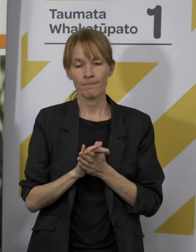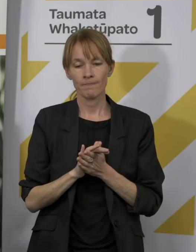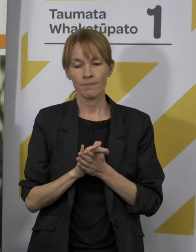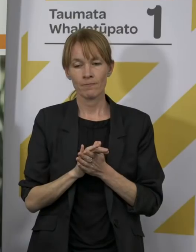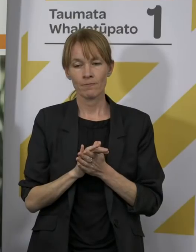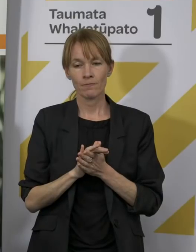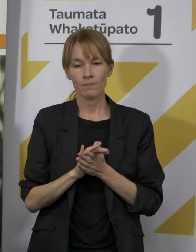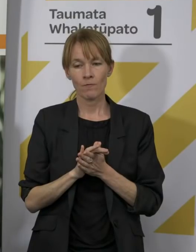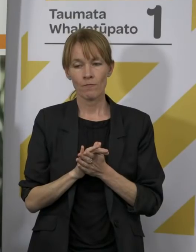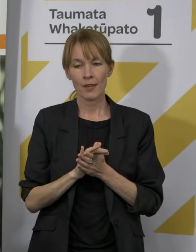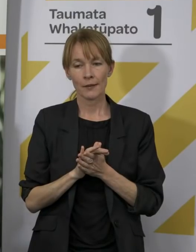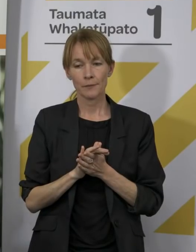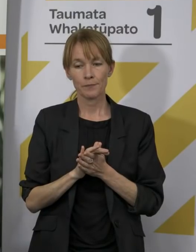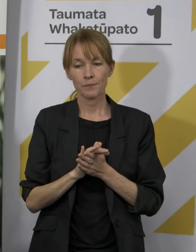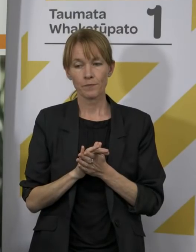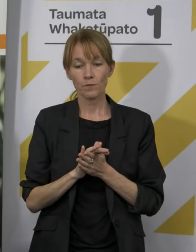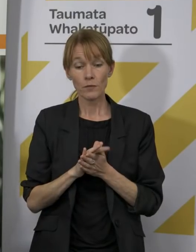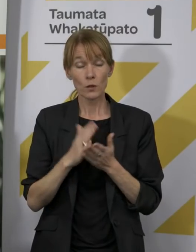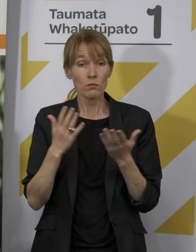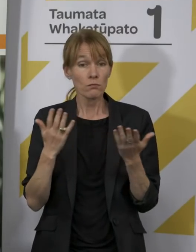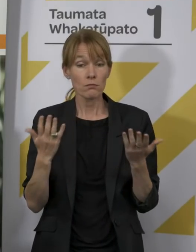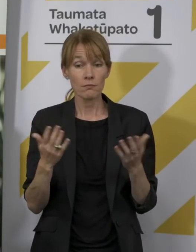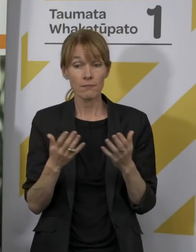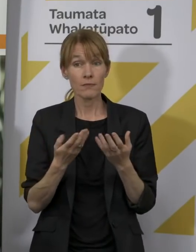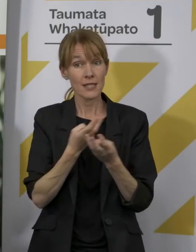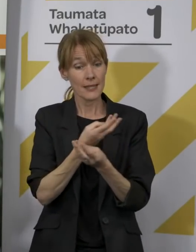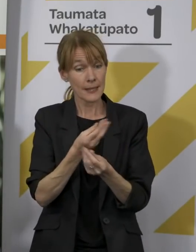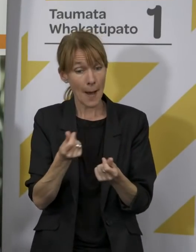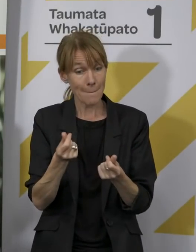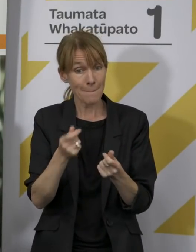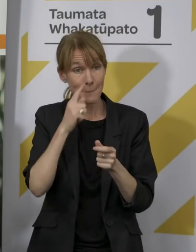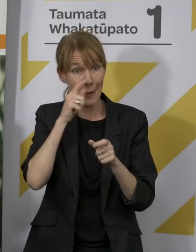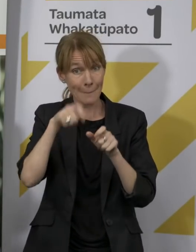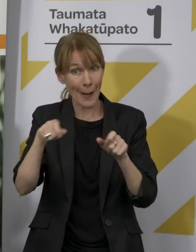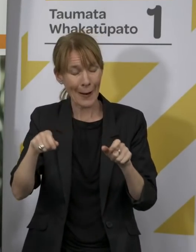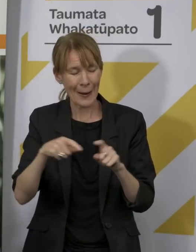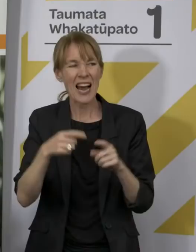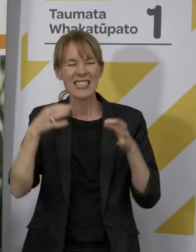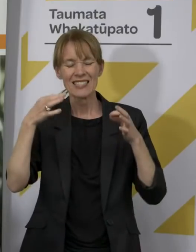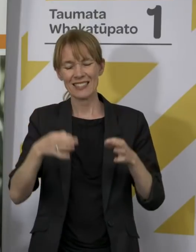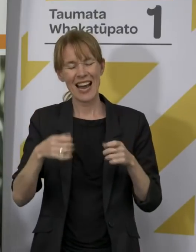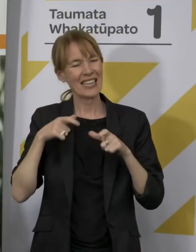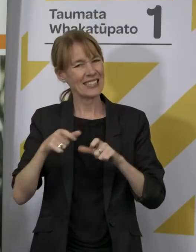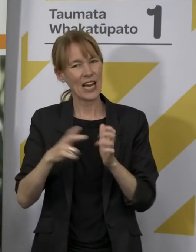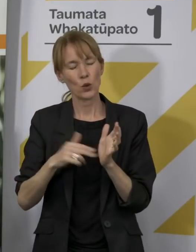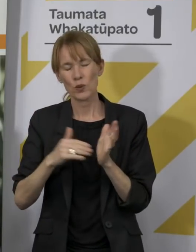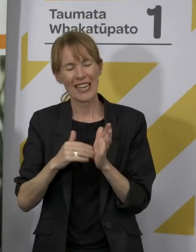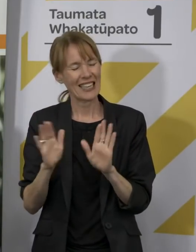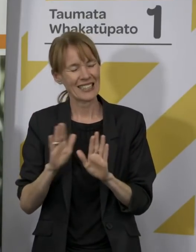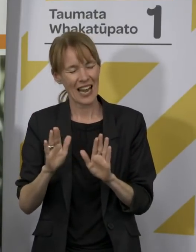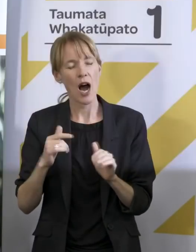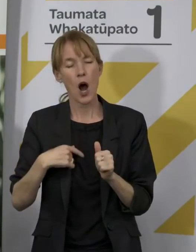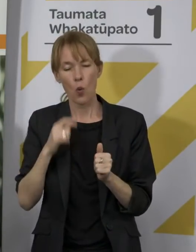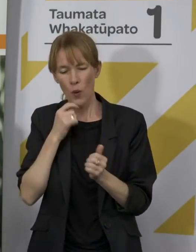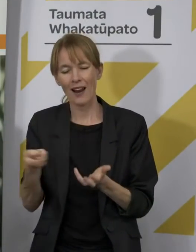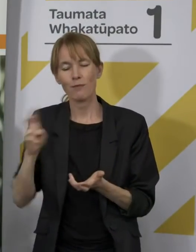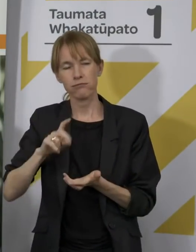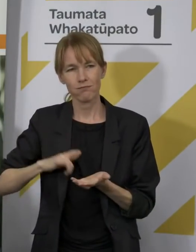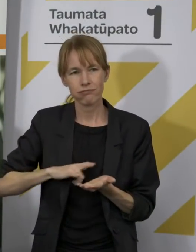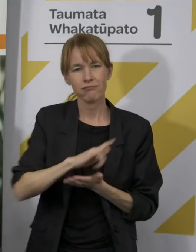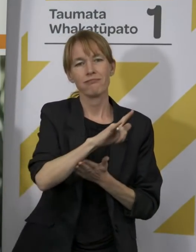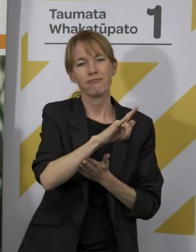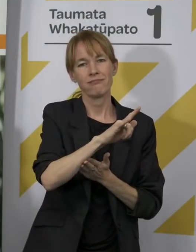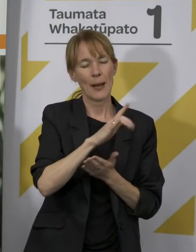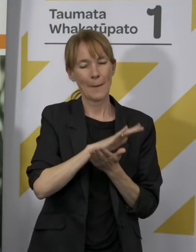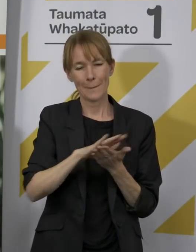their circumstances changed, so they decided to actually leave the country, and so they weren't necessarily tested before they left again. Do each of those 2,000